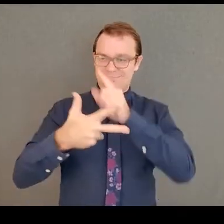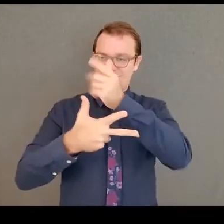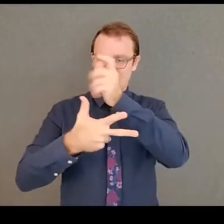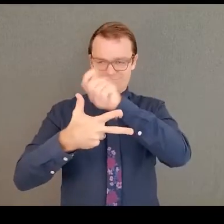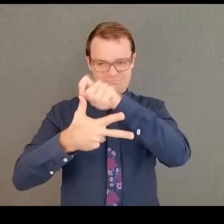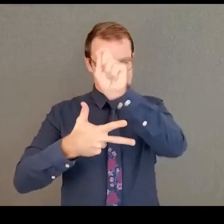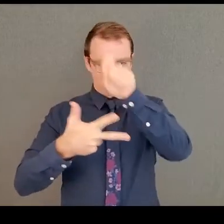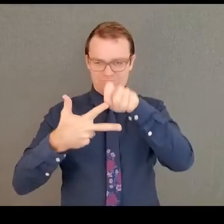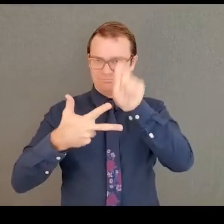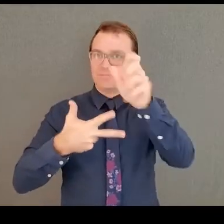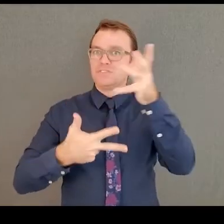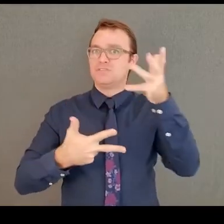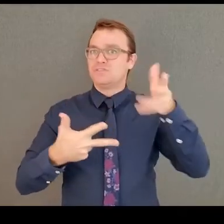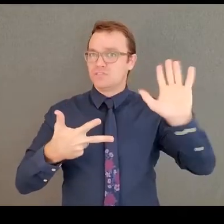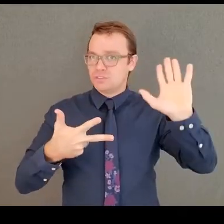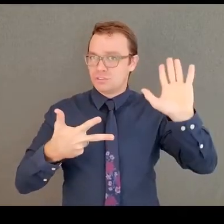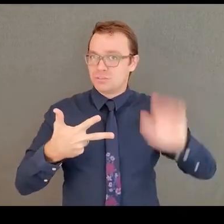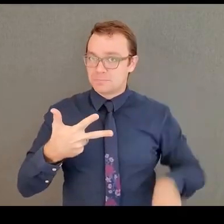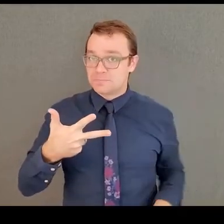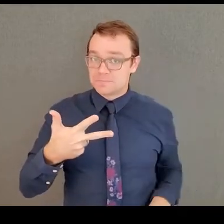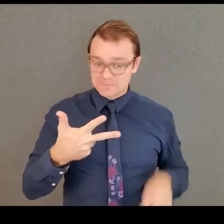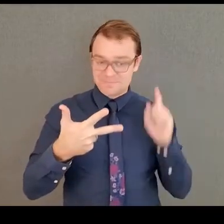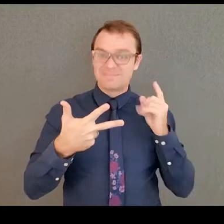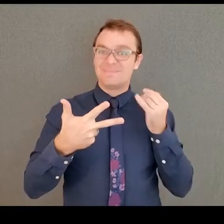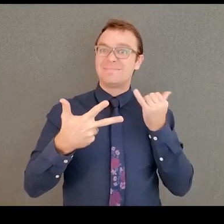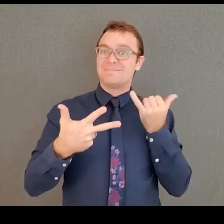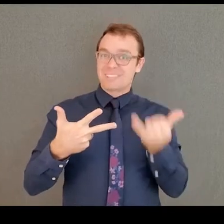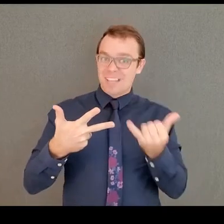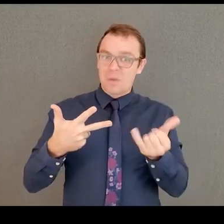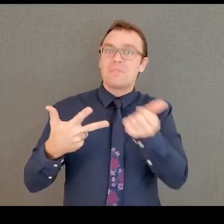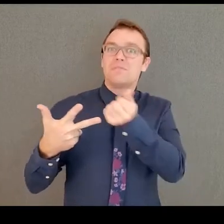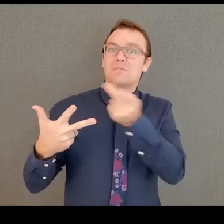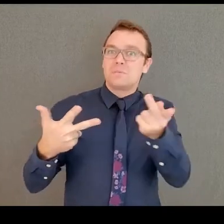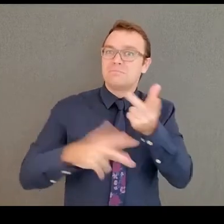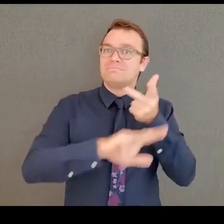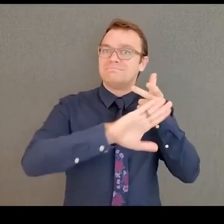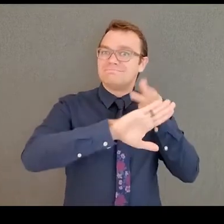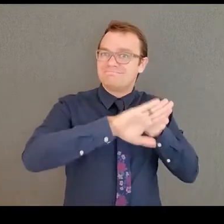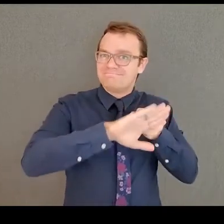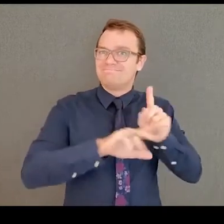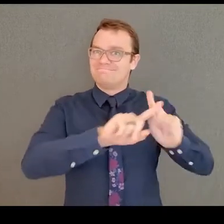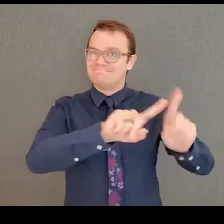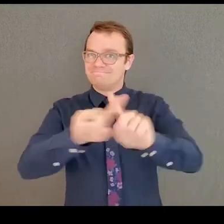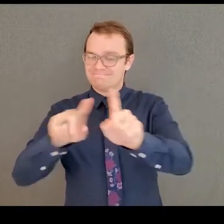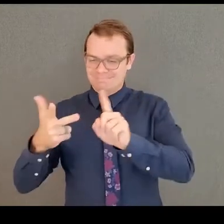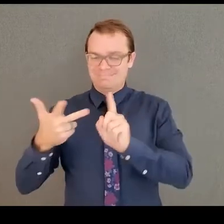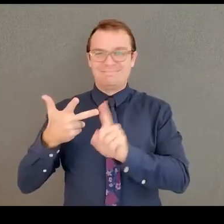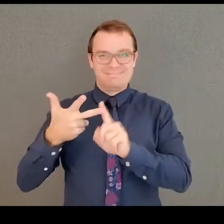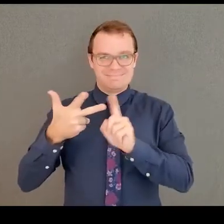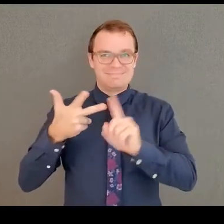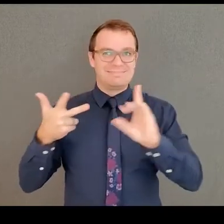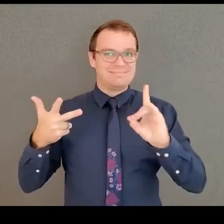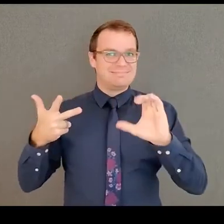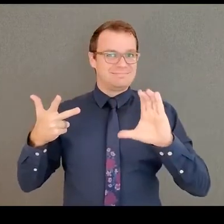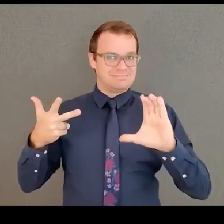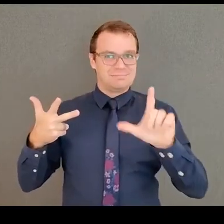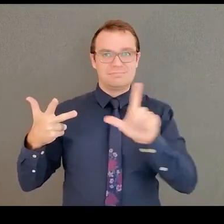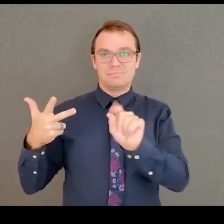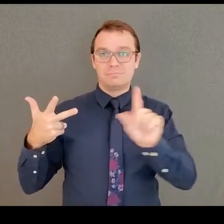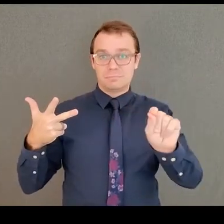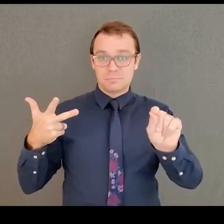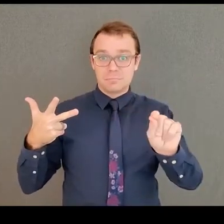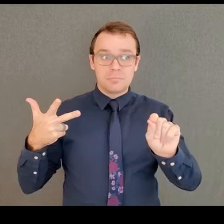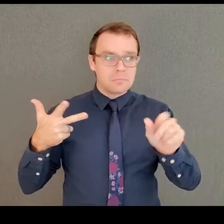3, so we have already completed these first 2 very important steps. And that's where several vaccines are as of December